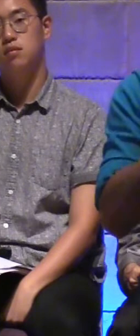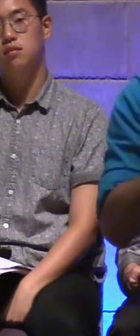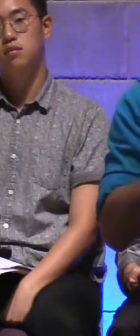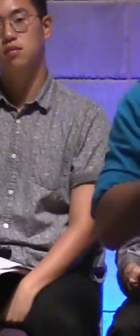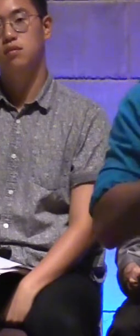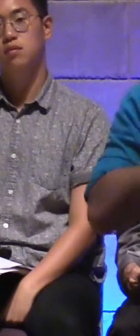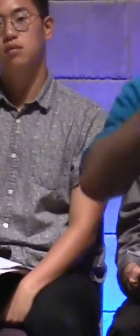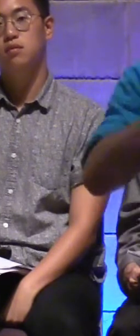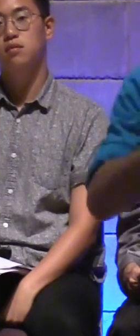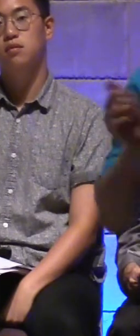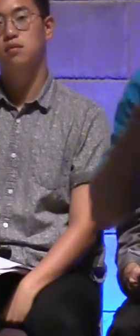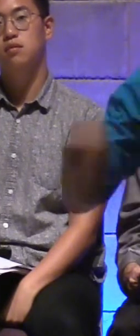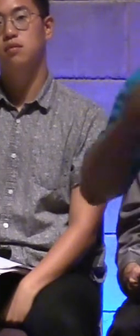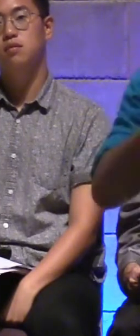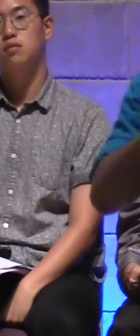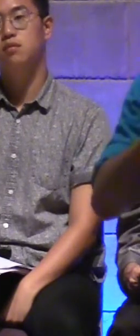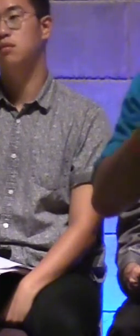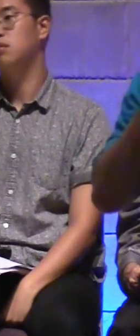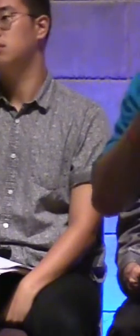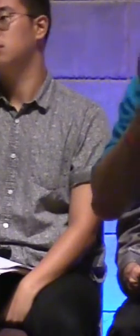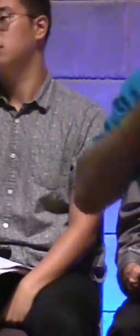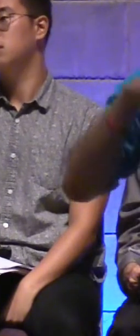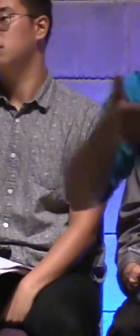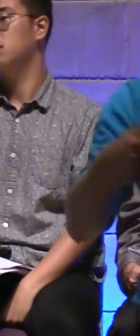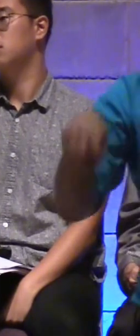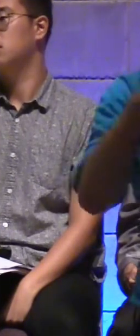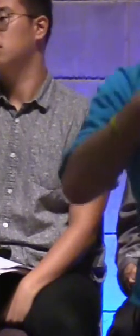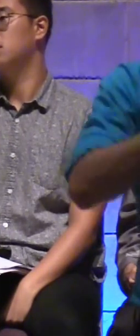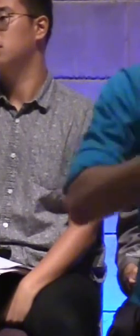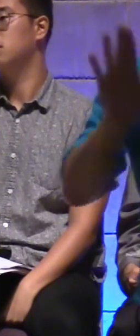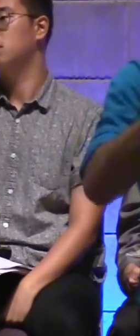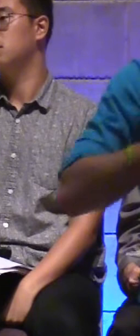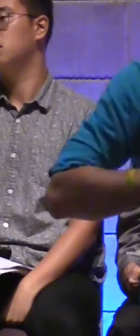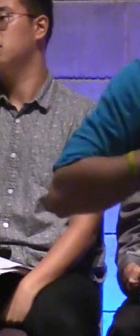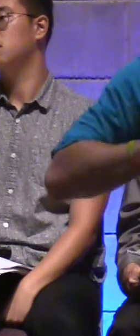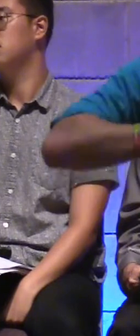you all to start doing. Make the poetry of your lives sing,